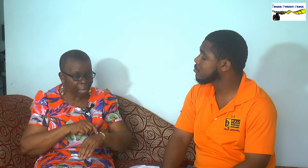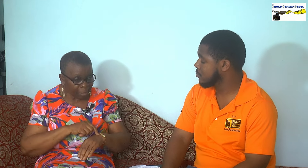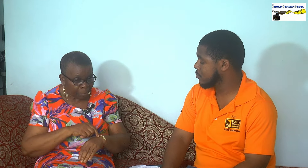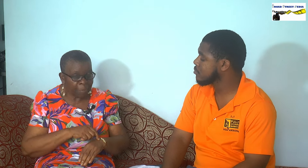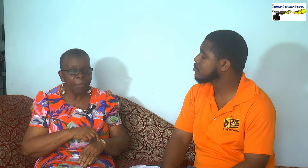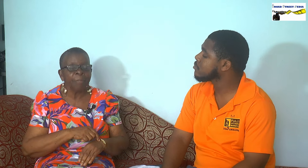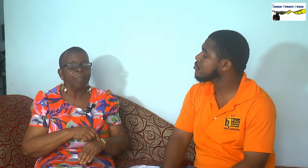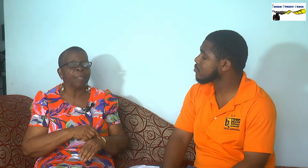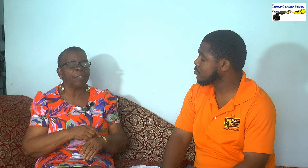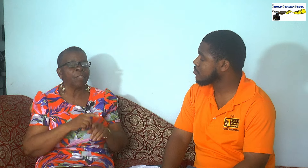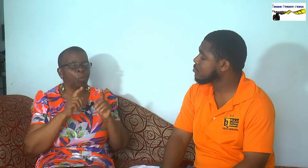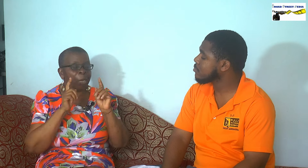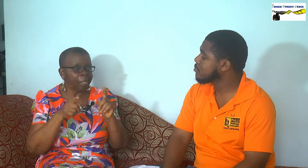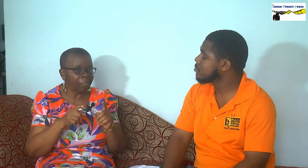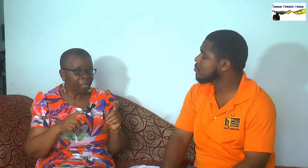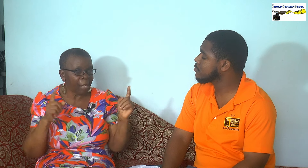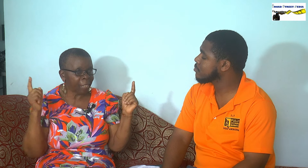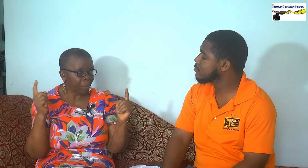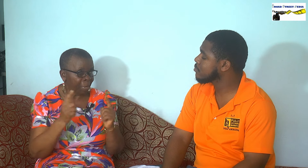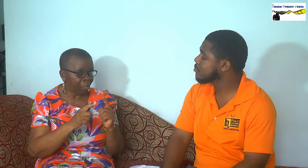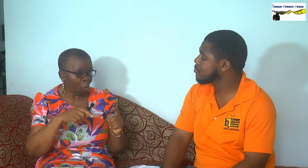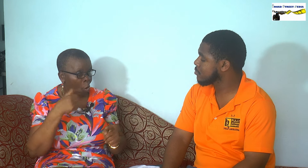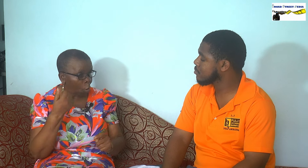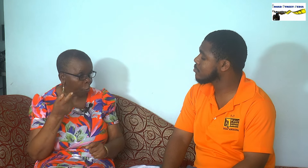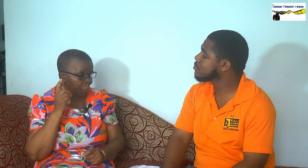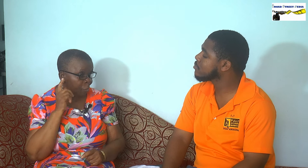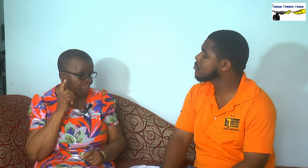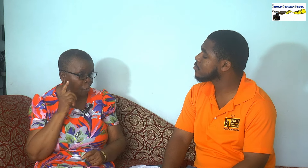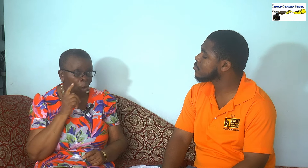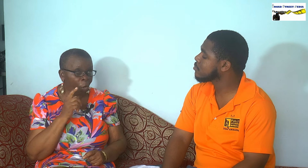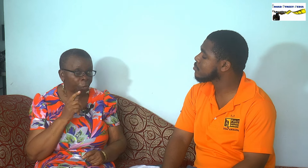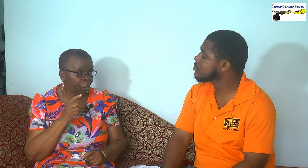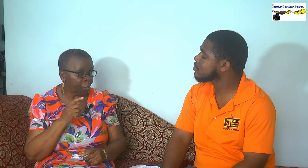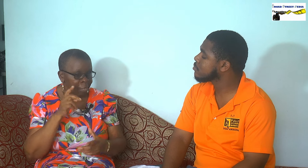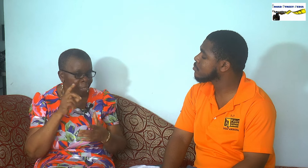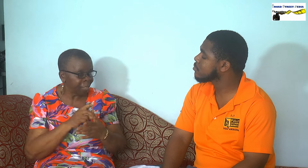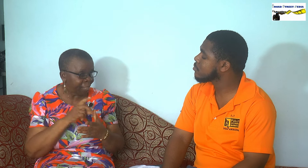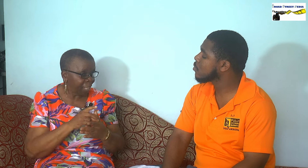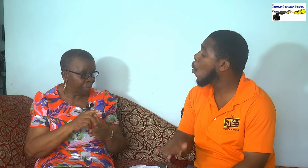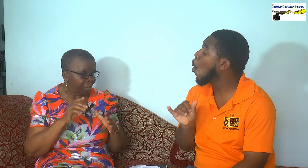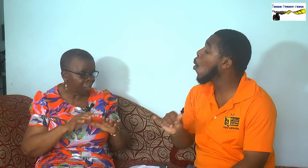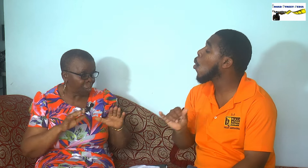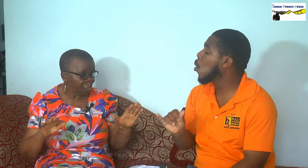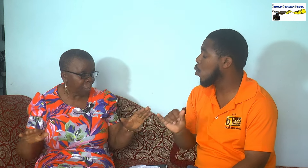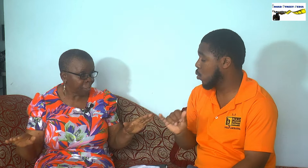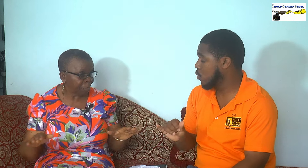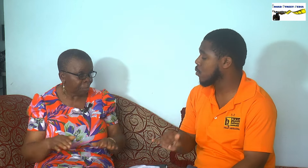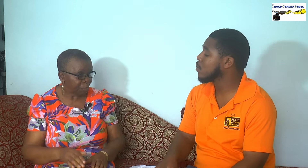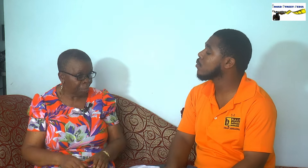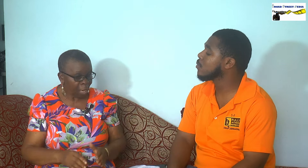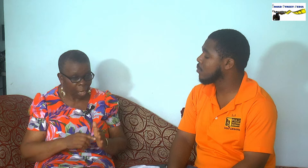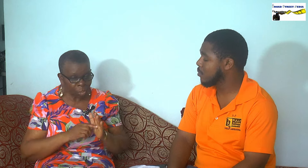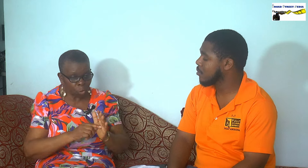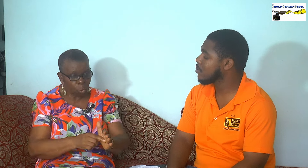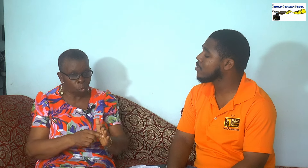time that they went and they met other disabled children. Okay. And showed